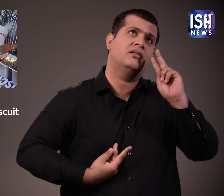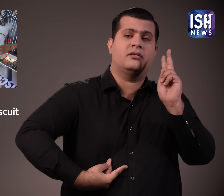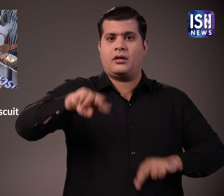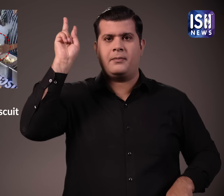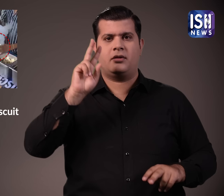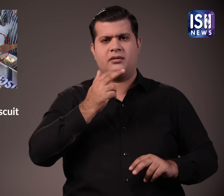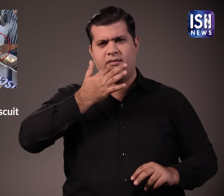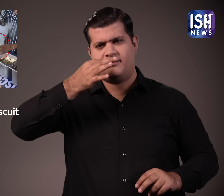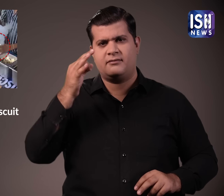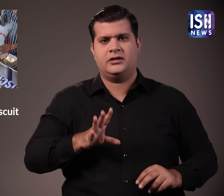also impose a heavy fine.